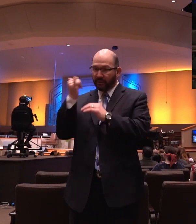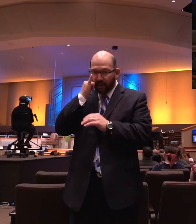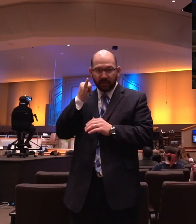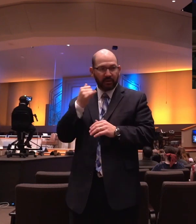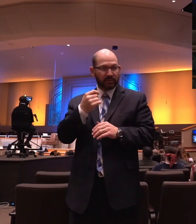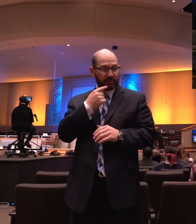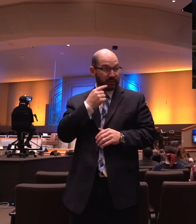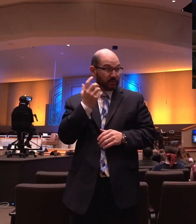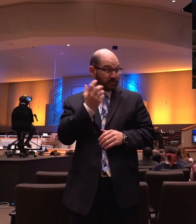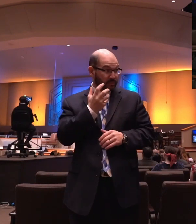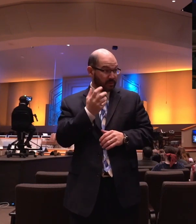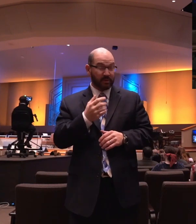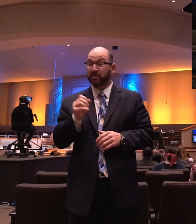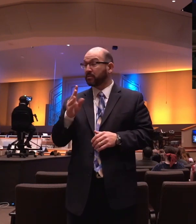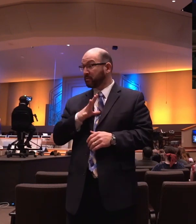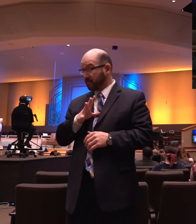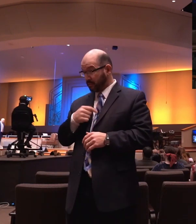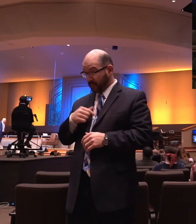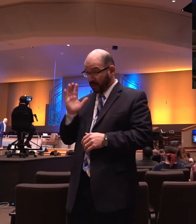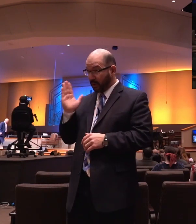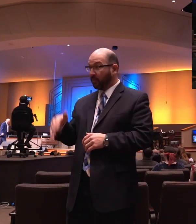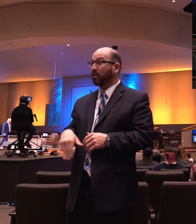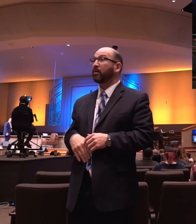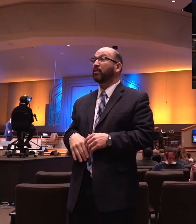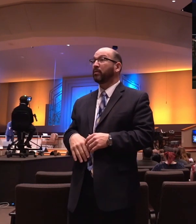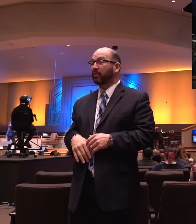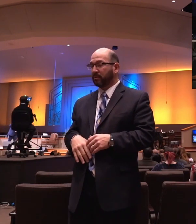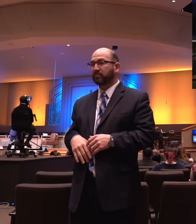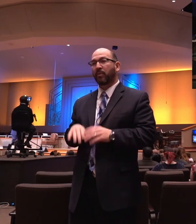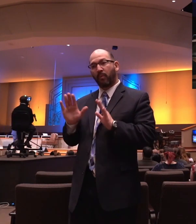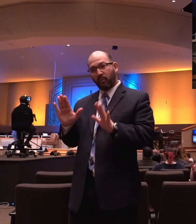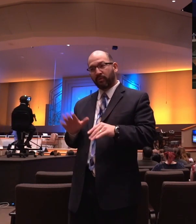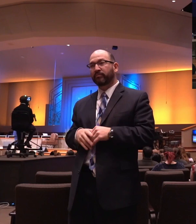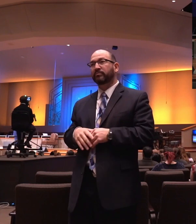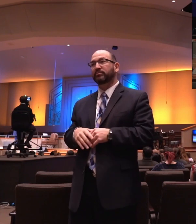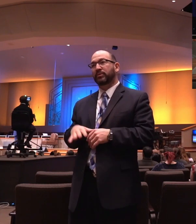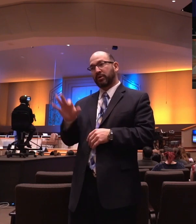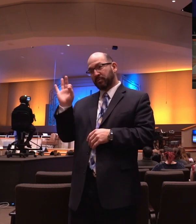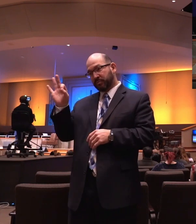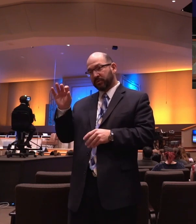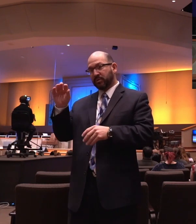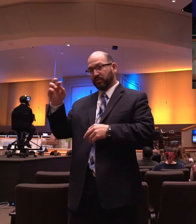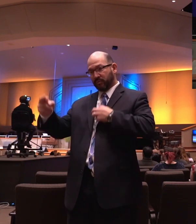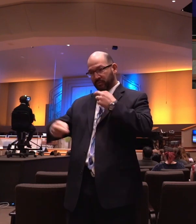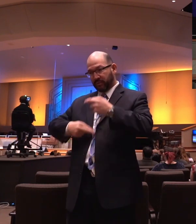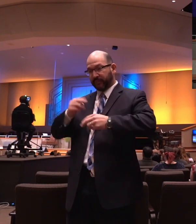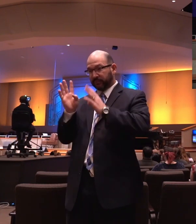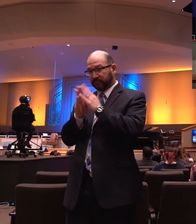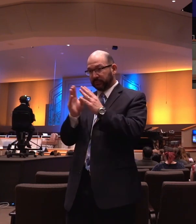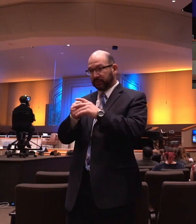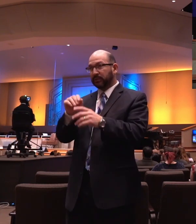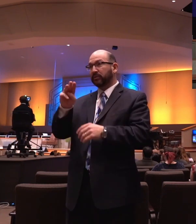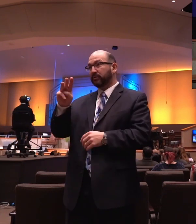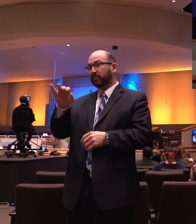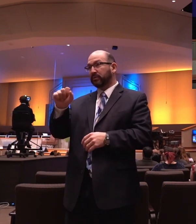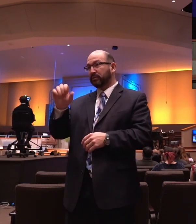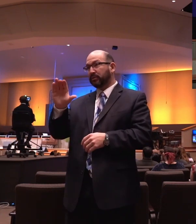I said, man, this is great. This is wonderful. So I went to preach a revival meeting in Wisconsin